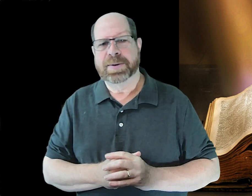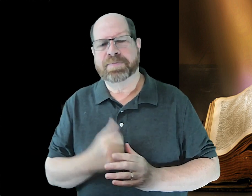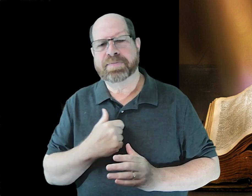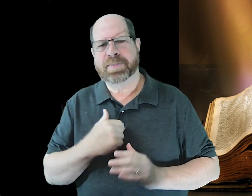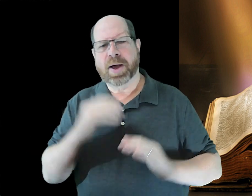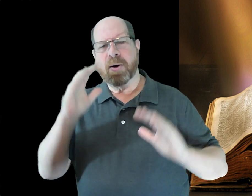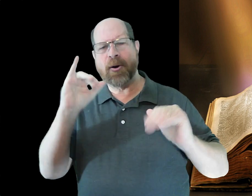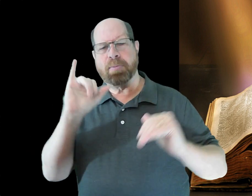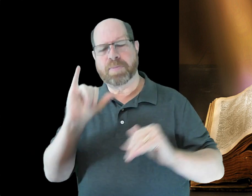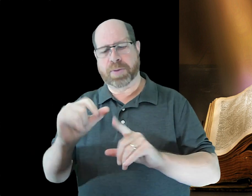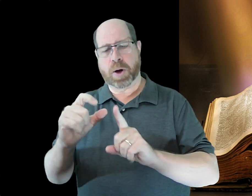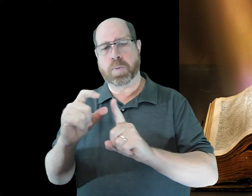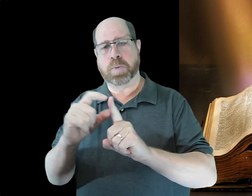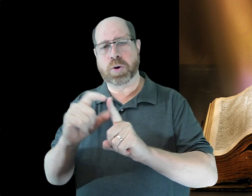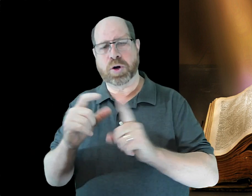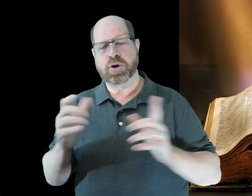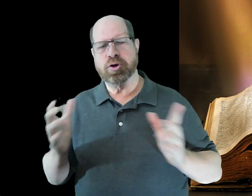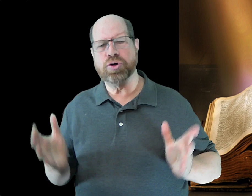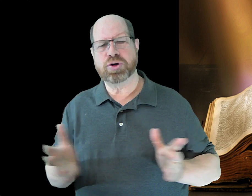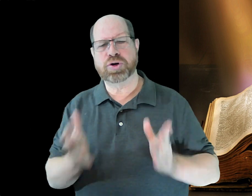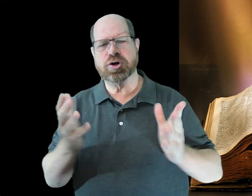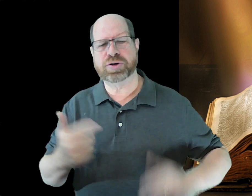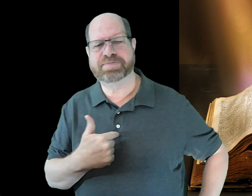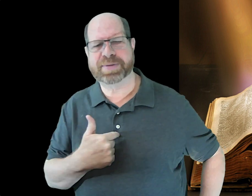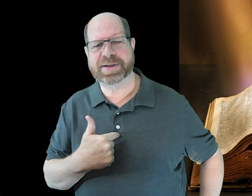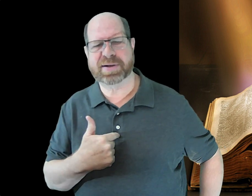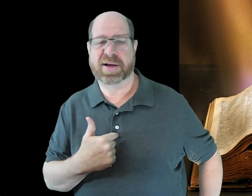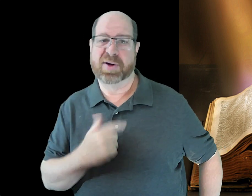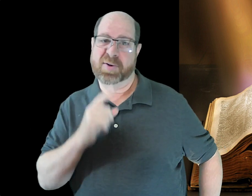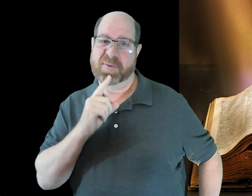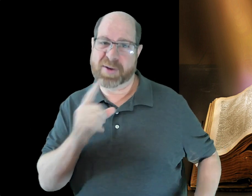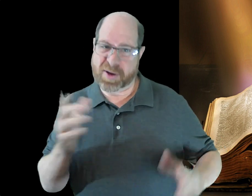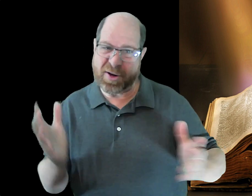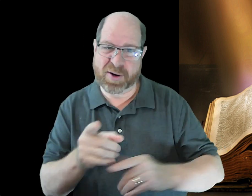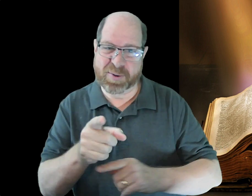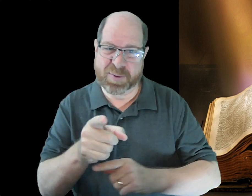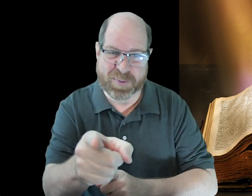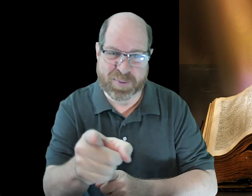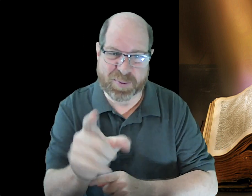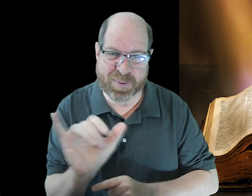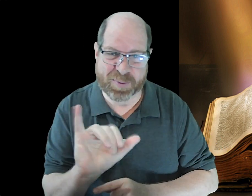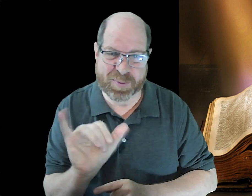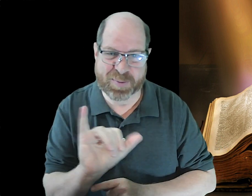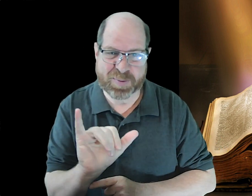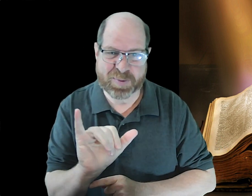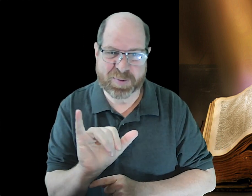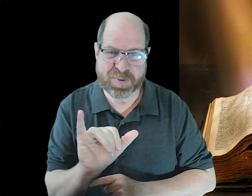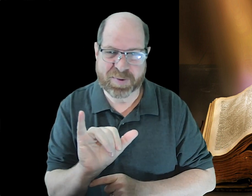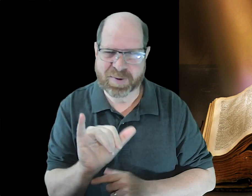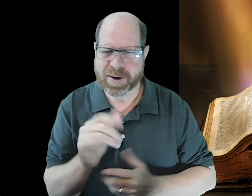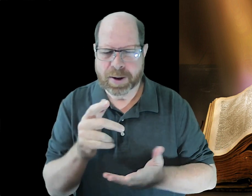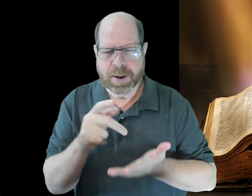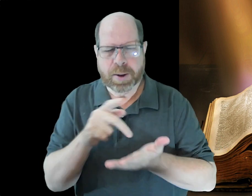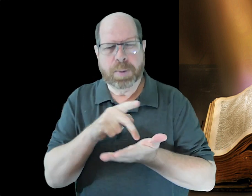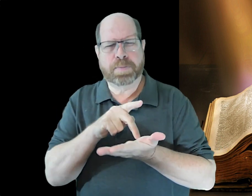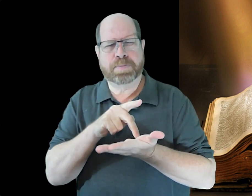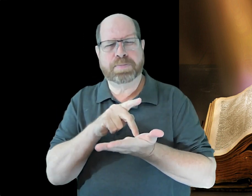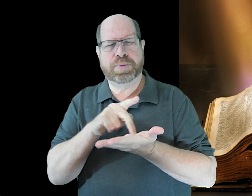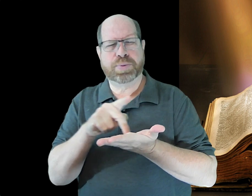um, this is what we're going through every single day on the battlefield.